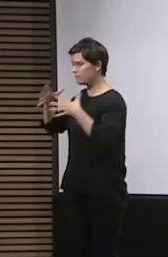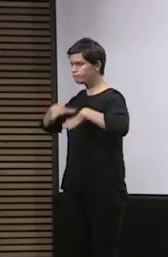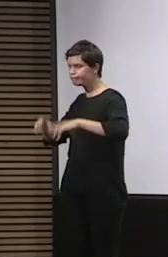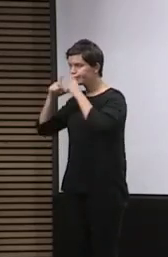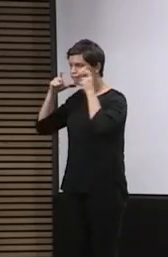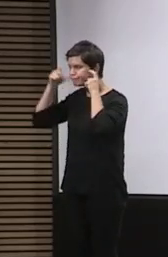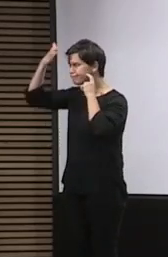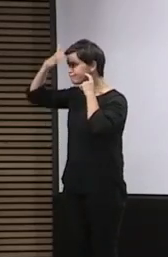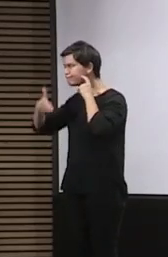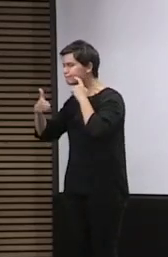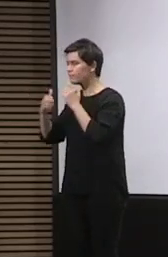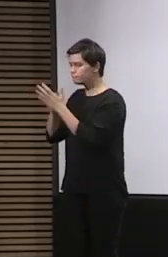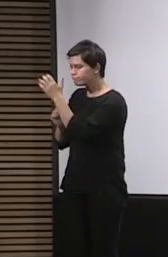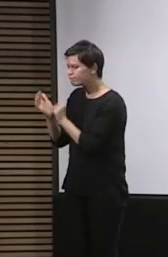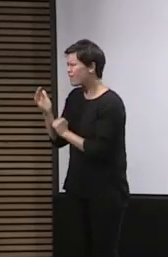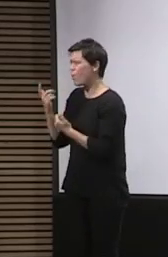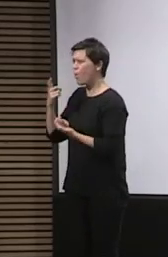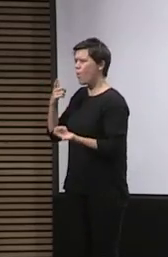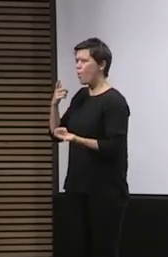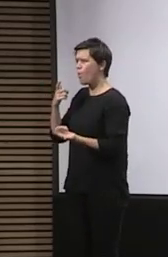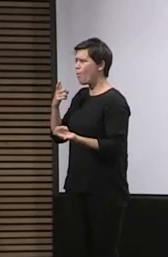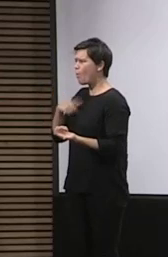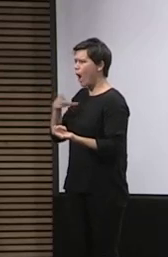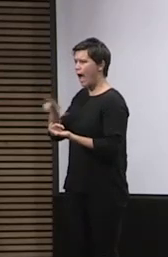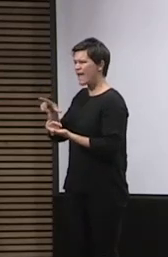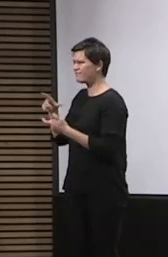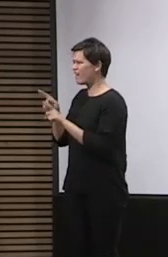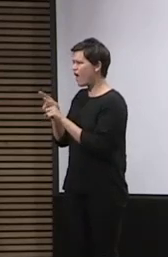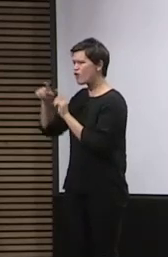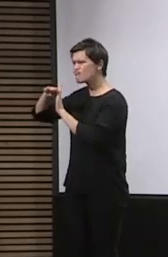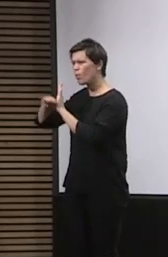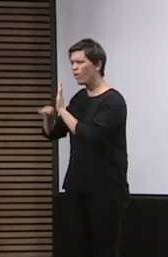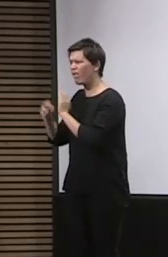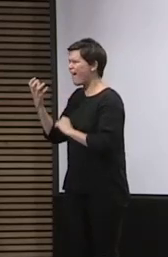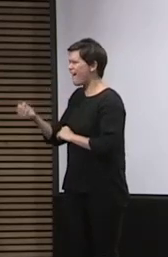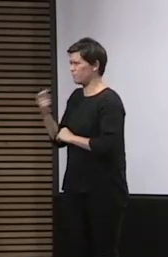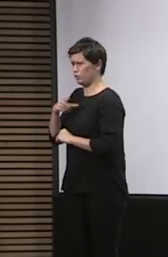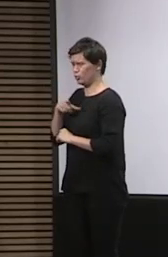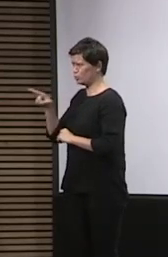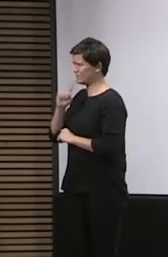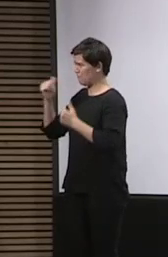if there isn't a shortage? And if we give it to everyone who wants it or needs it, will there be a shortage?